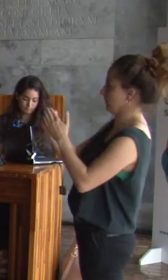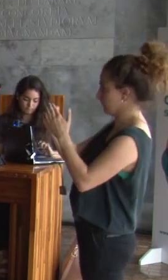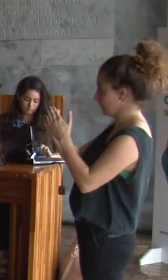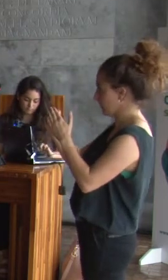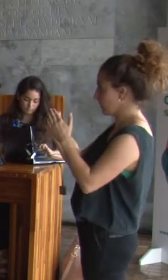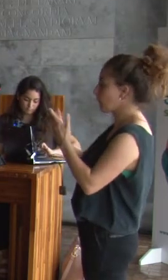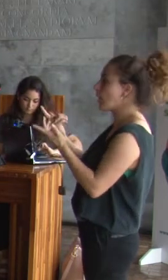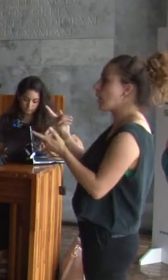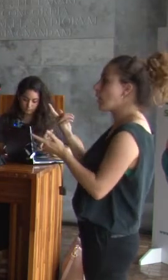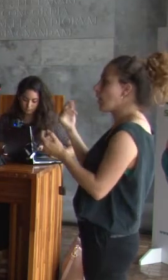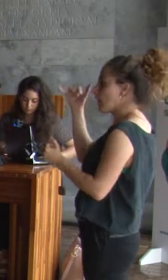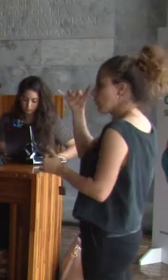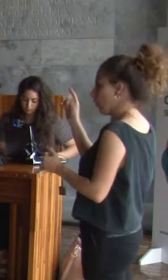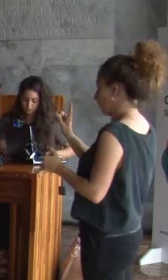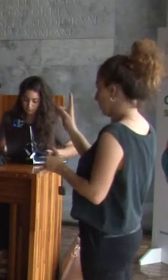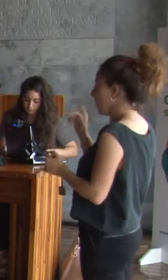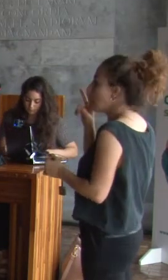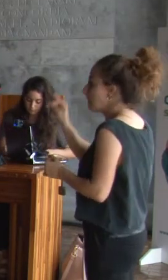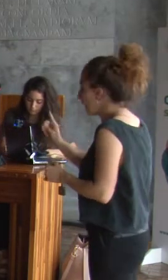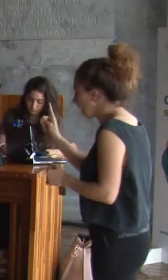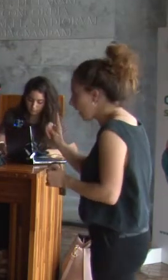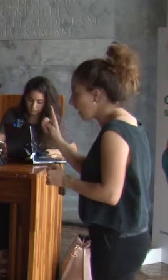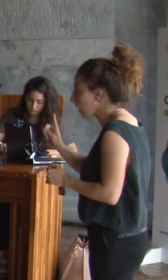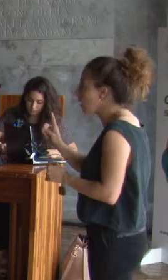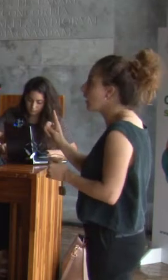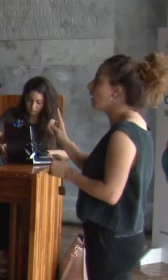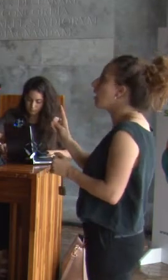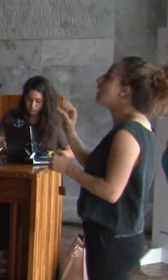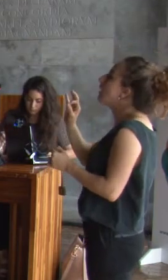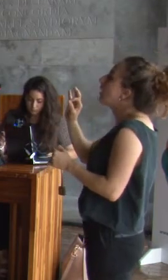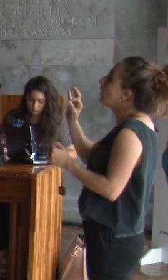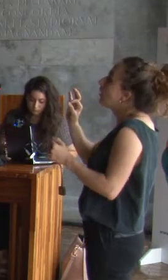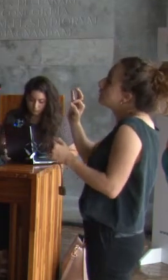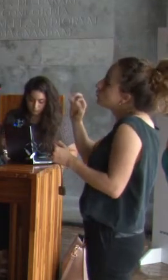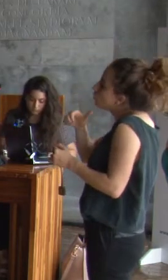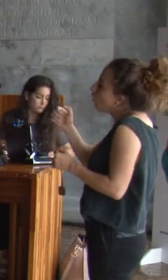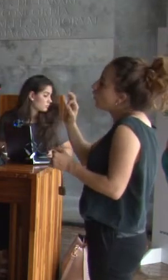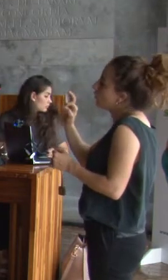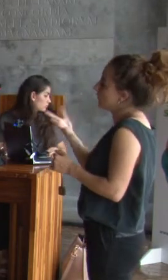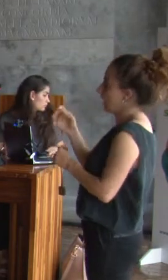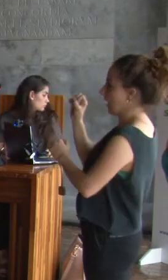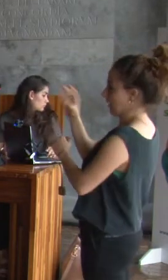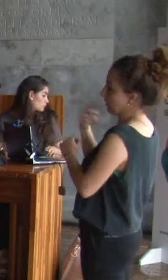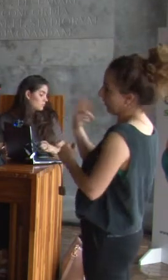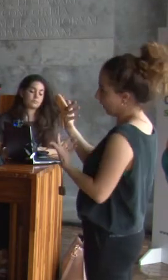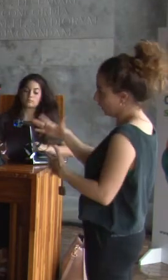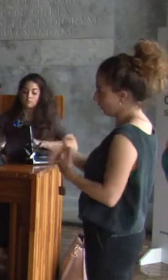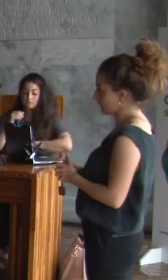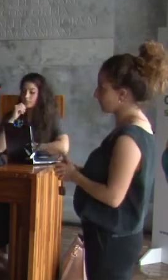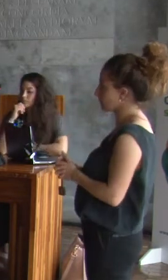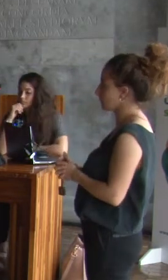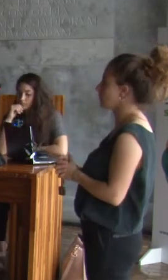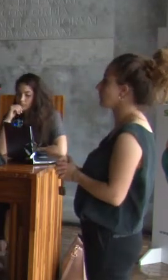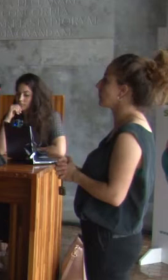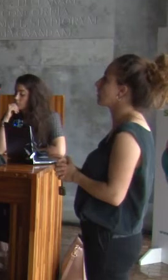not to distract them or talk to the animals or engage them unless instructed. It's a very basic thing to